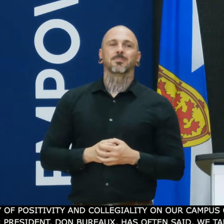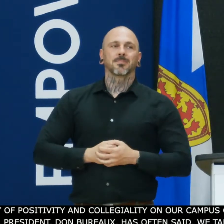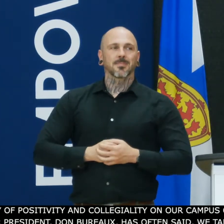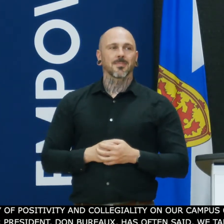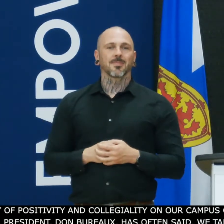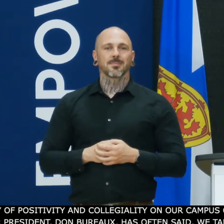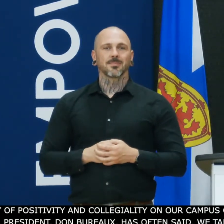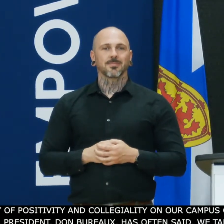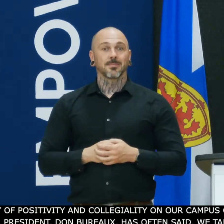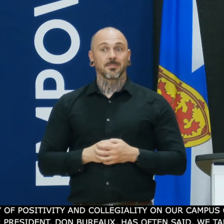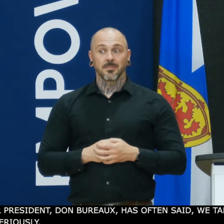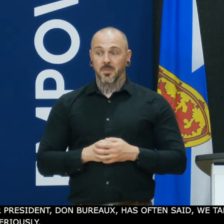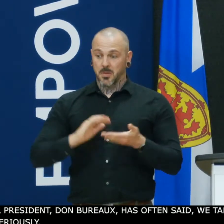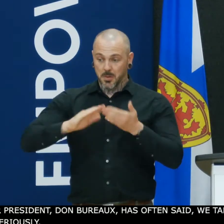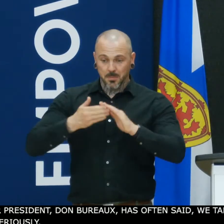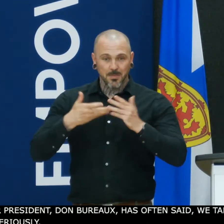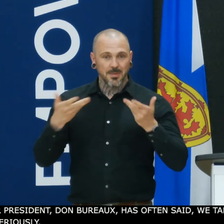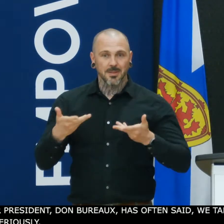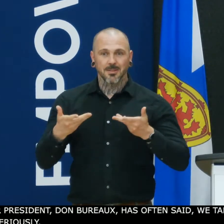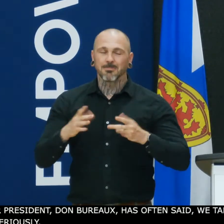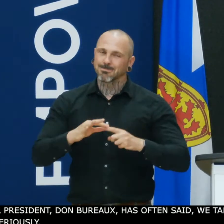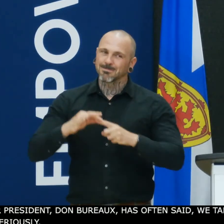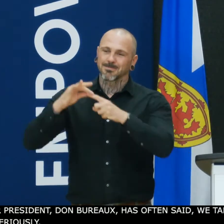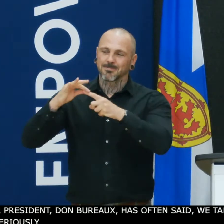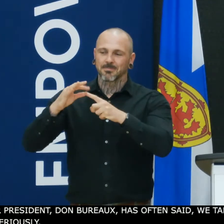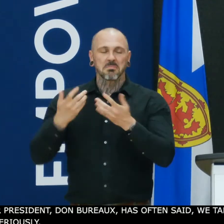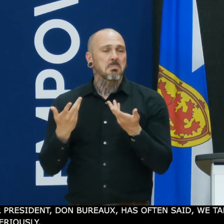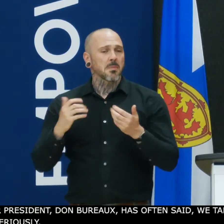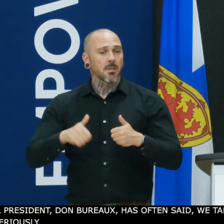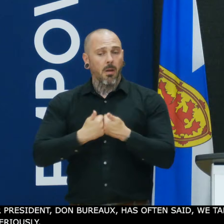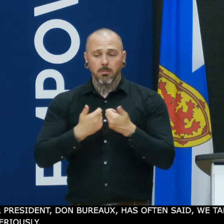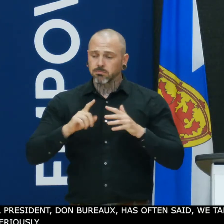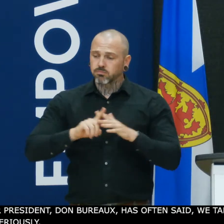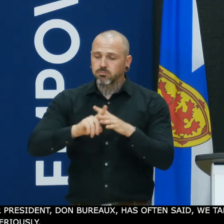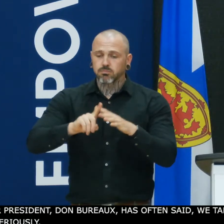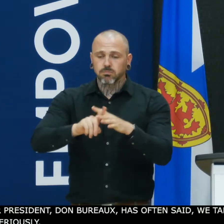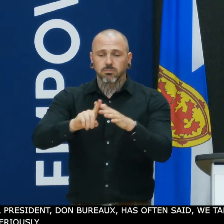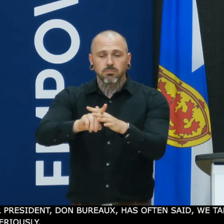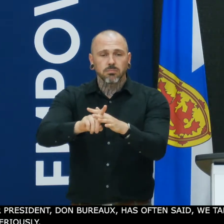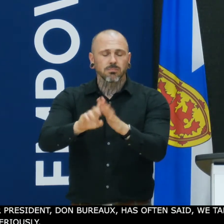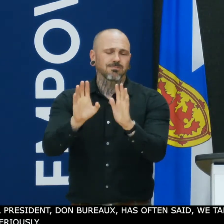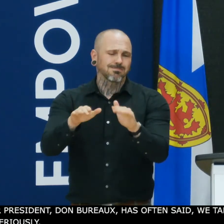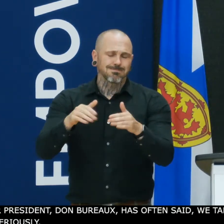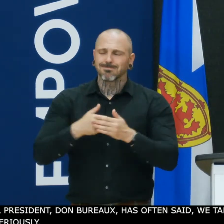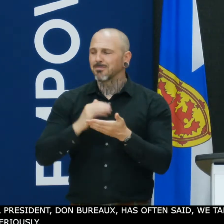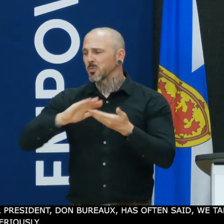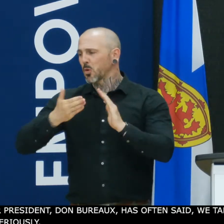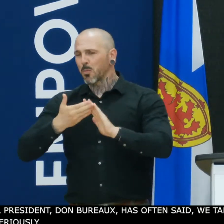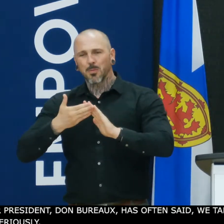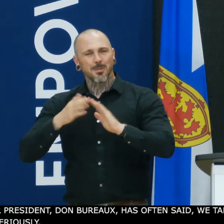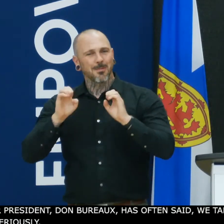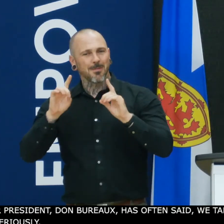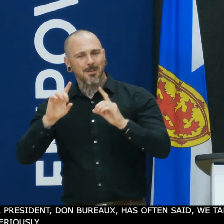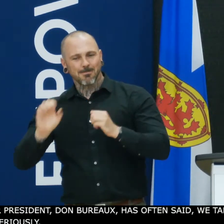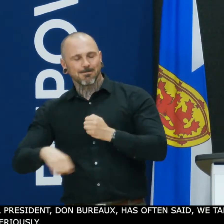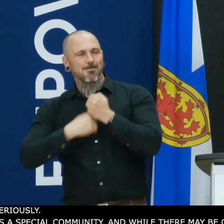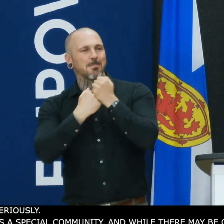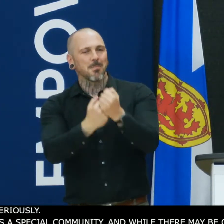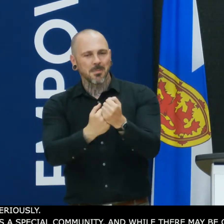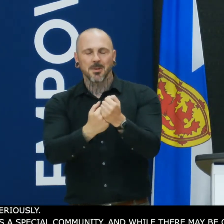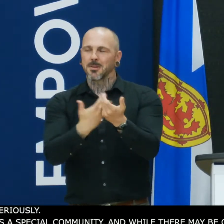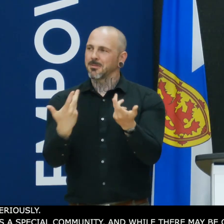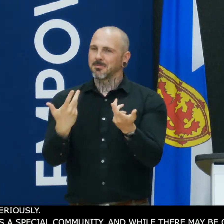Ours is a special community, and while there may be challenges along the way, by working as a supportive community of educators, it makes